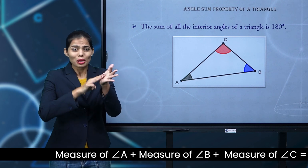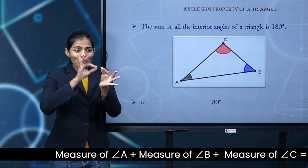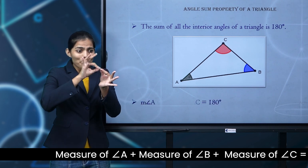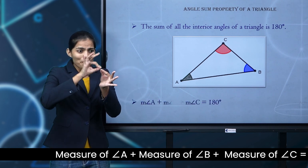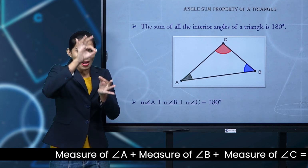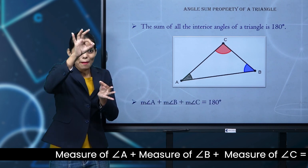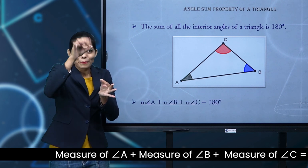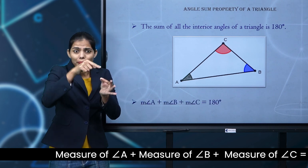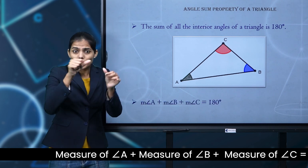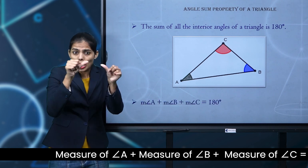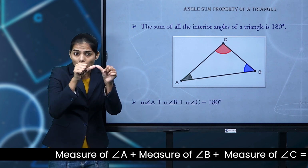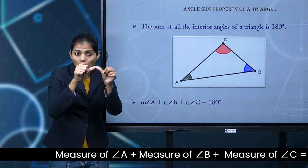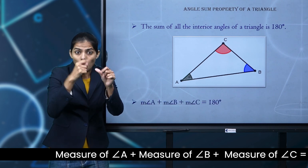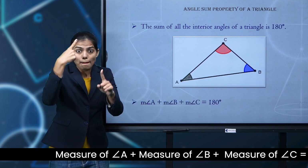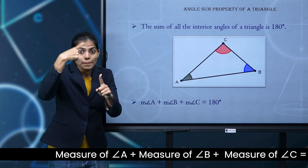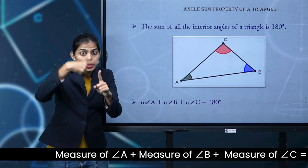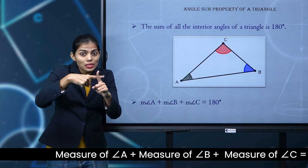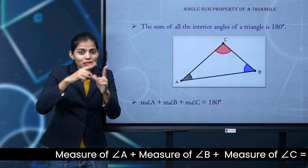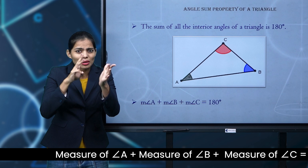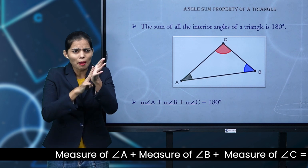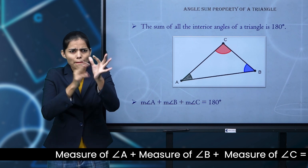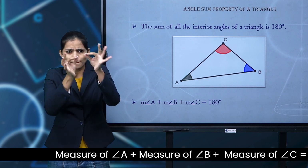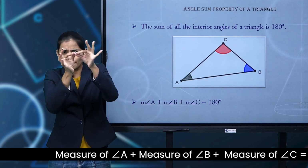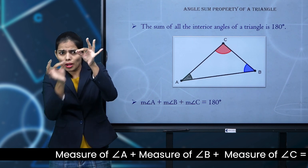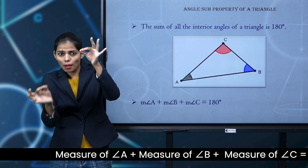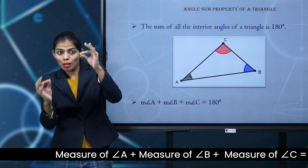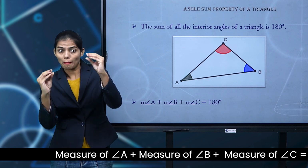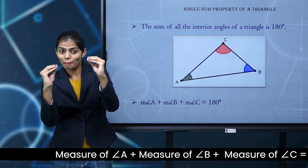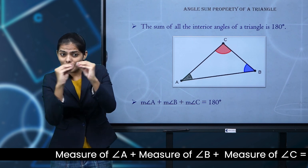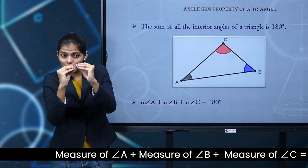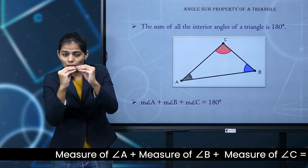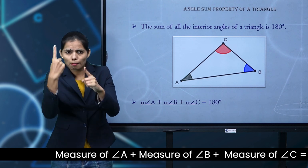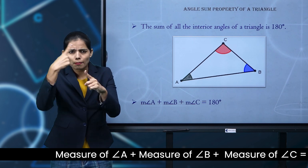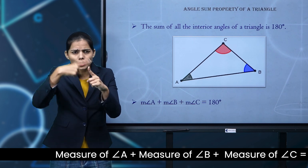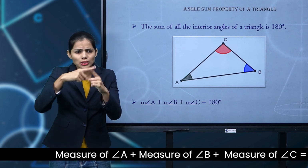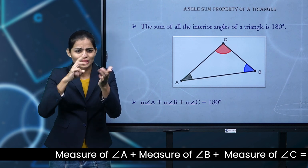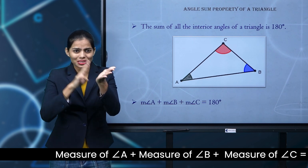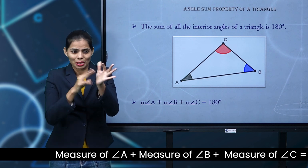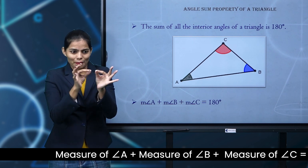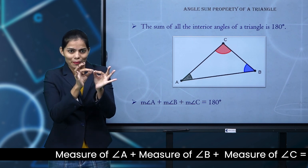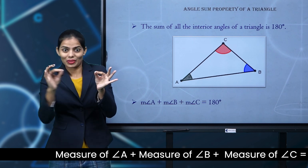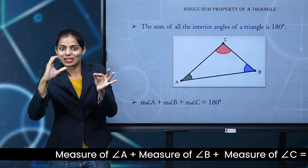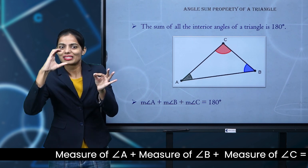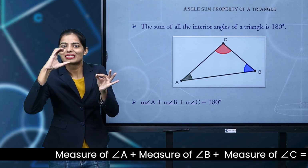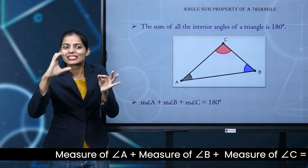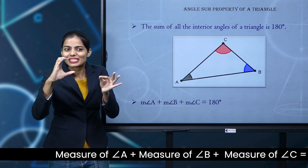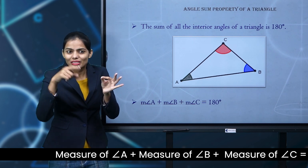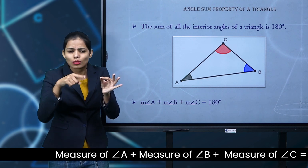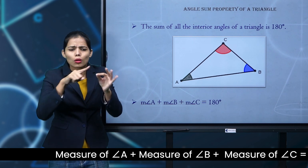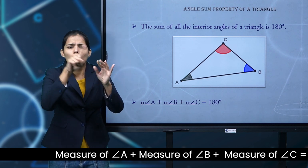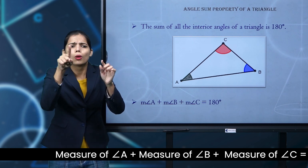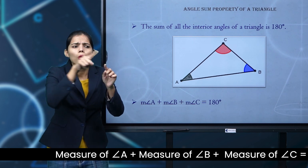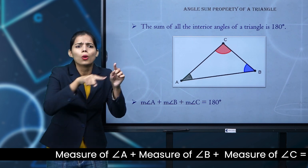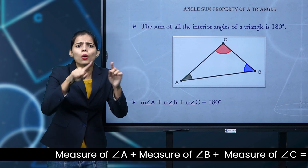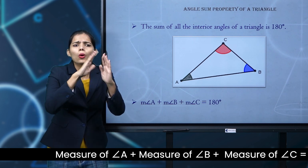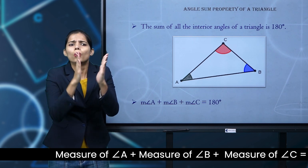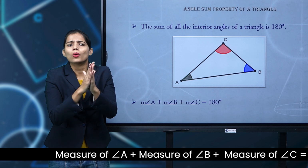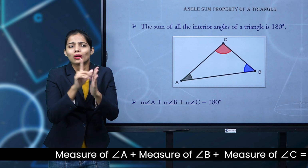Measure of angle A plus measure of angle B plus measure of angle C is equal to 180